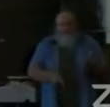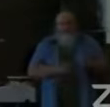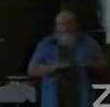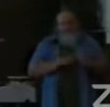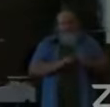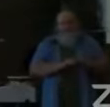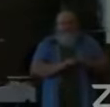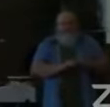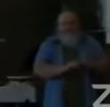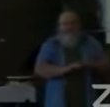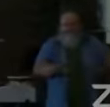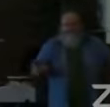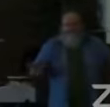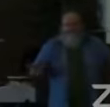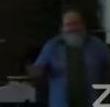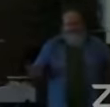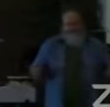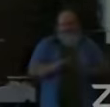Peace.